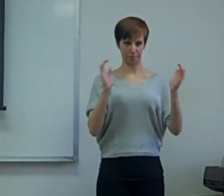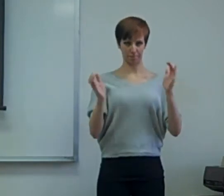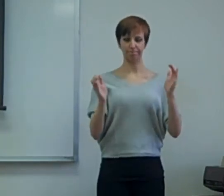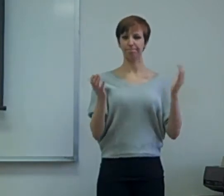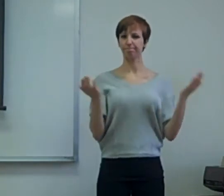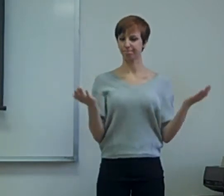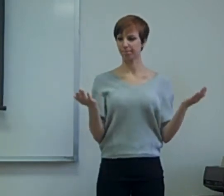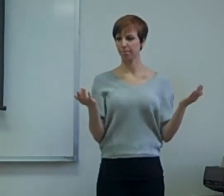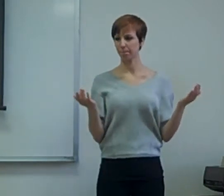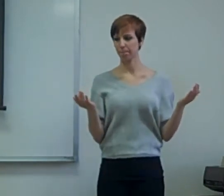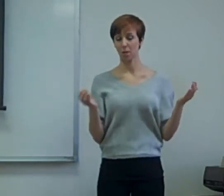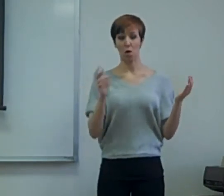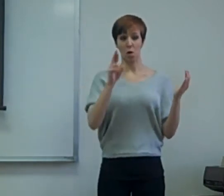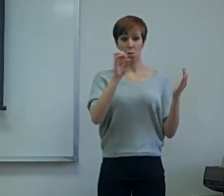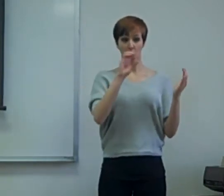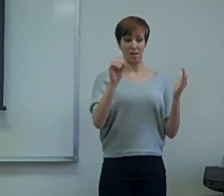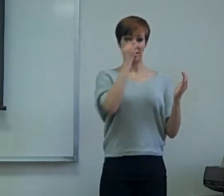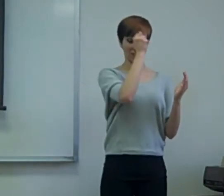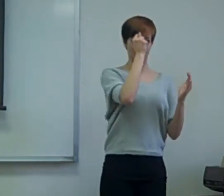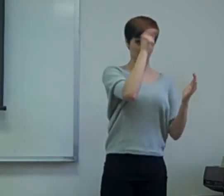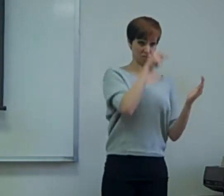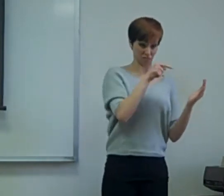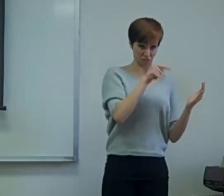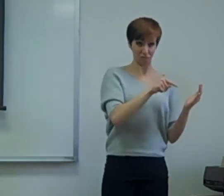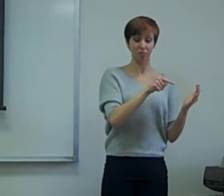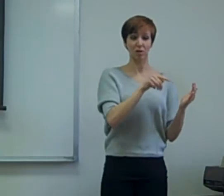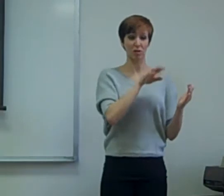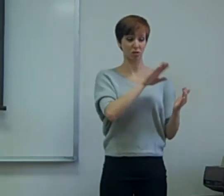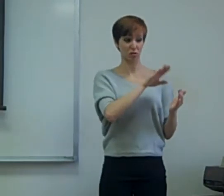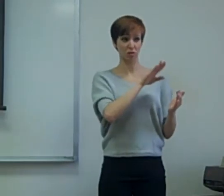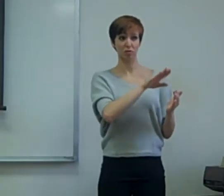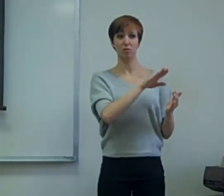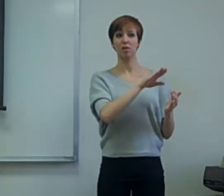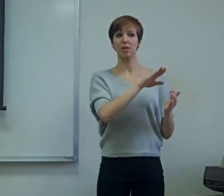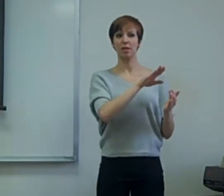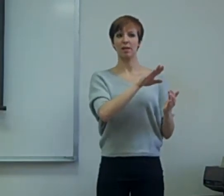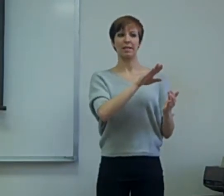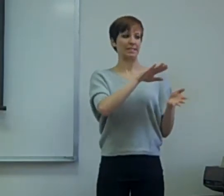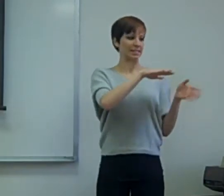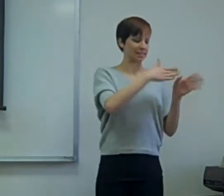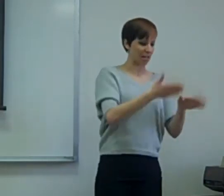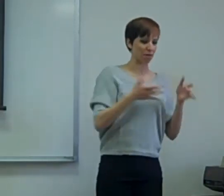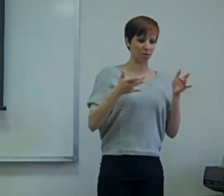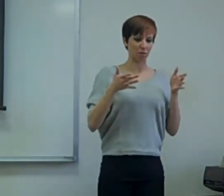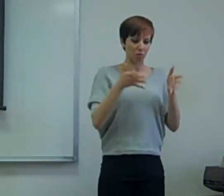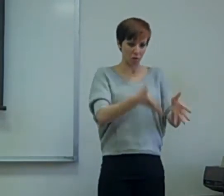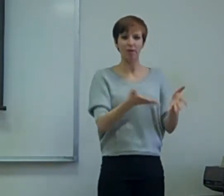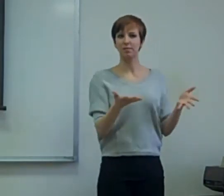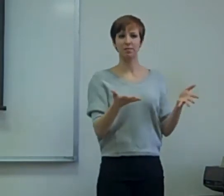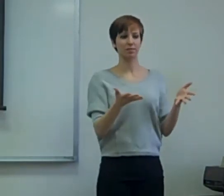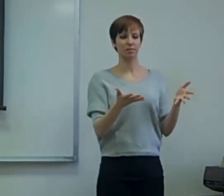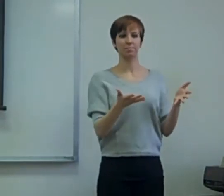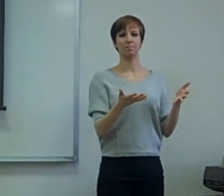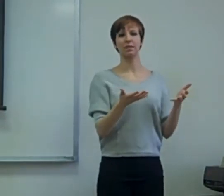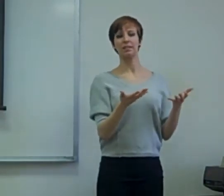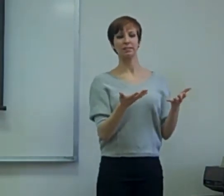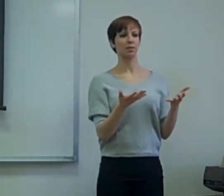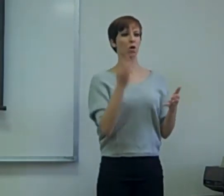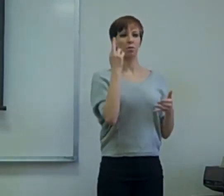in Ross's traditional theory, she views death or loss as just an objective reality. It's something that